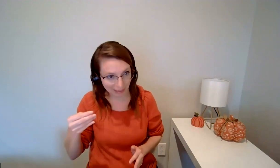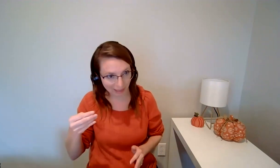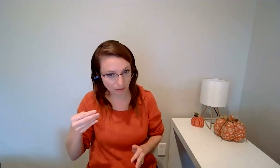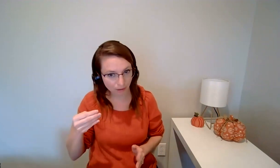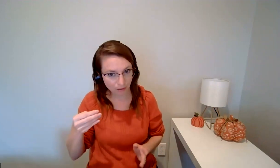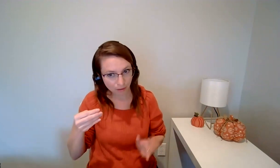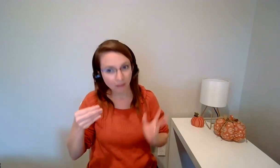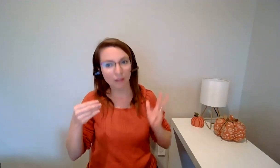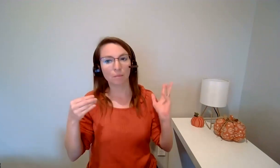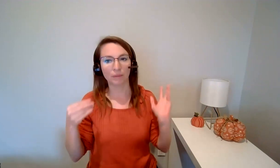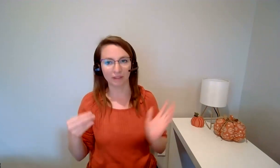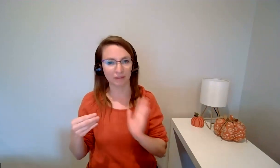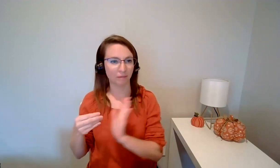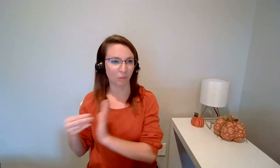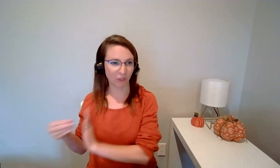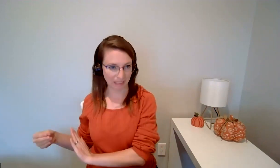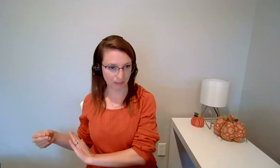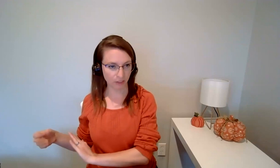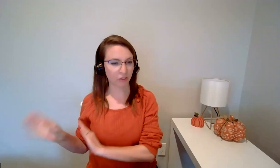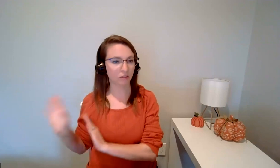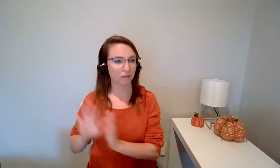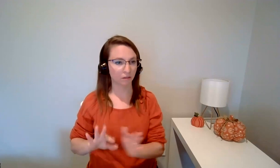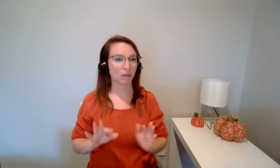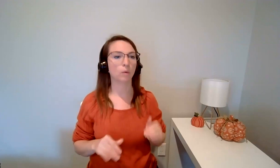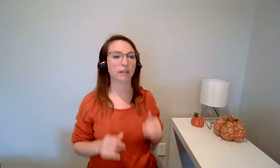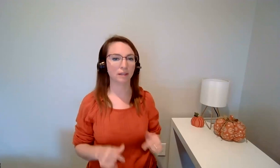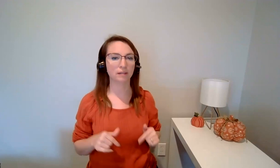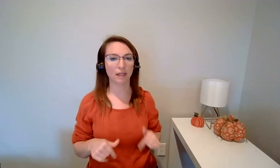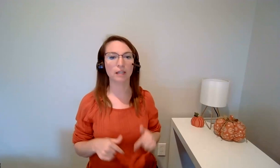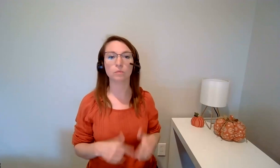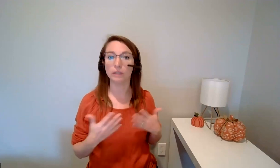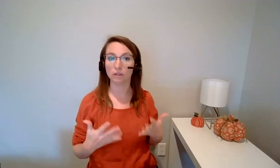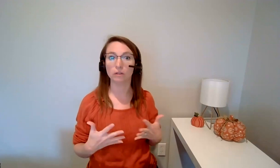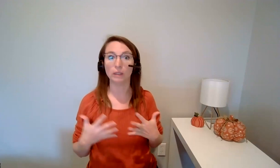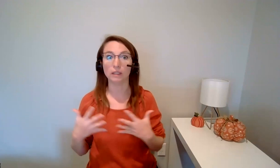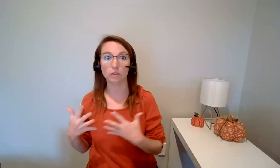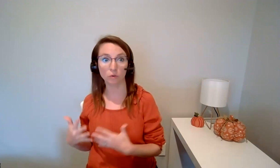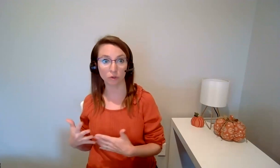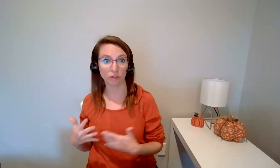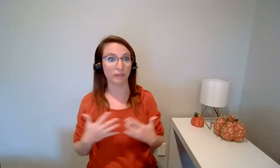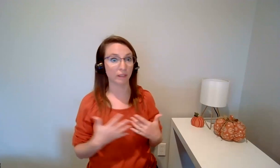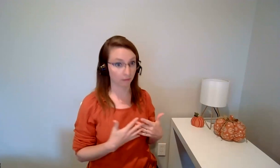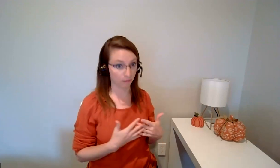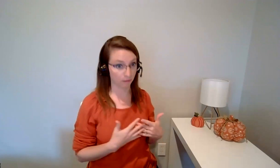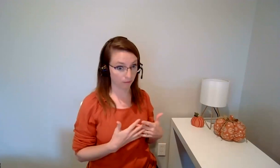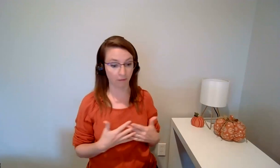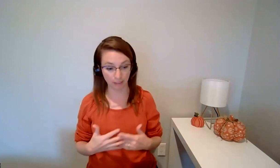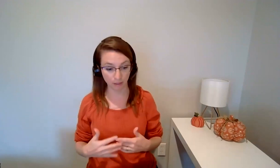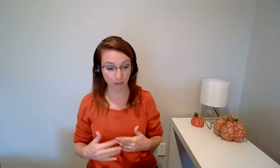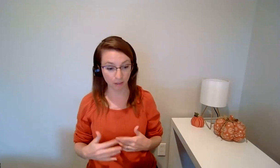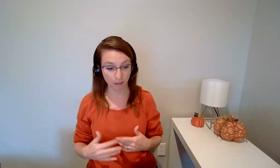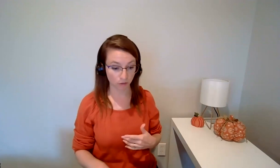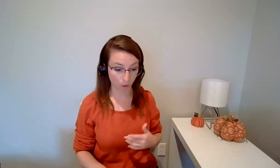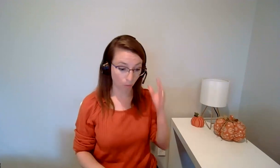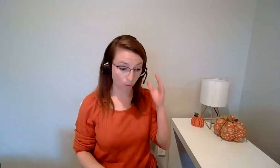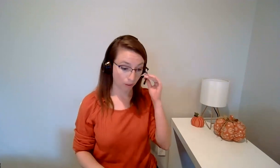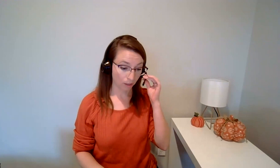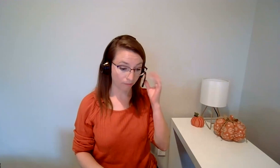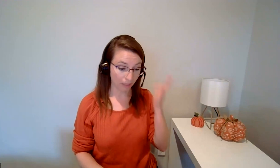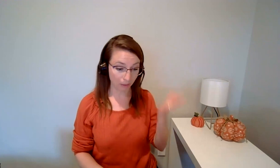and, but this is more English. So in this class, we are doing shoulder shifting, okay? So if I